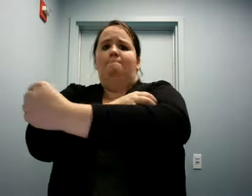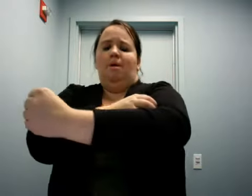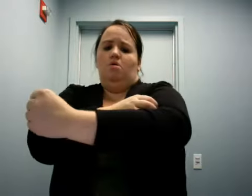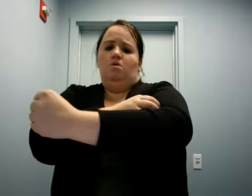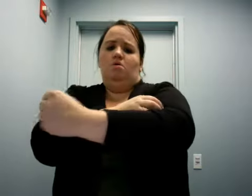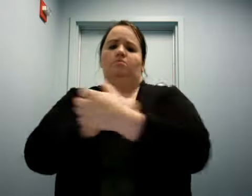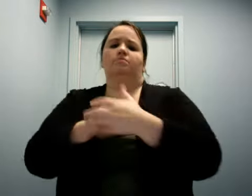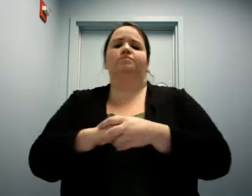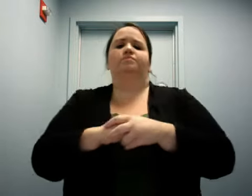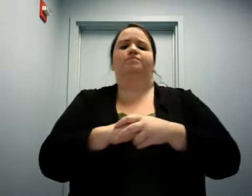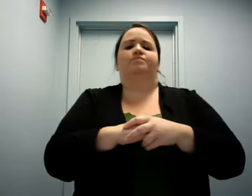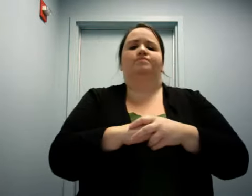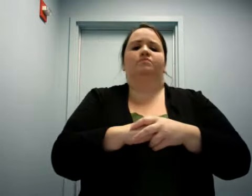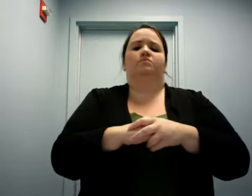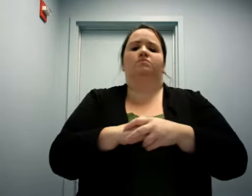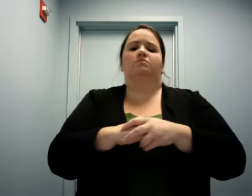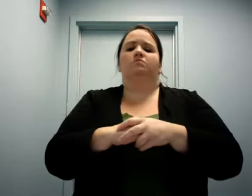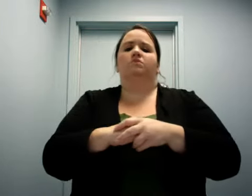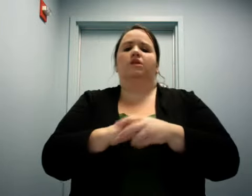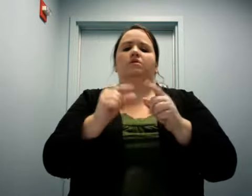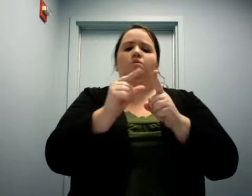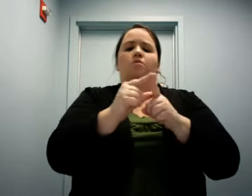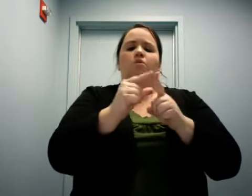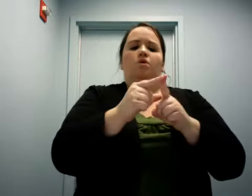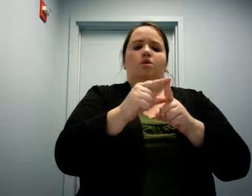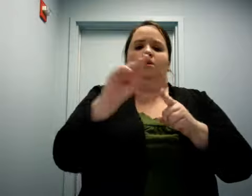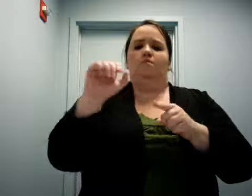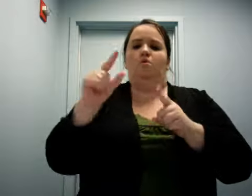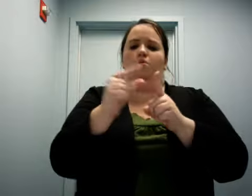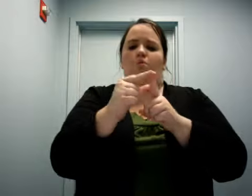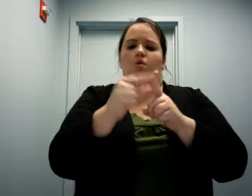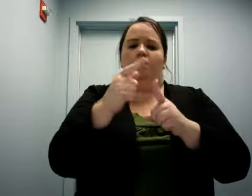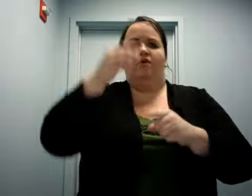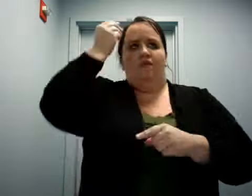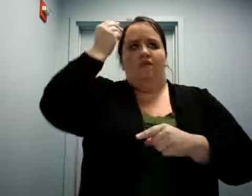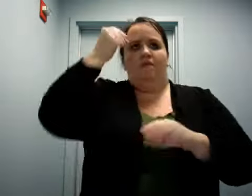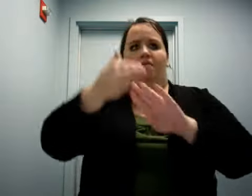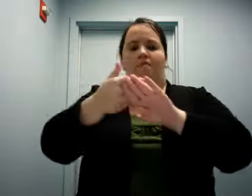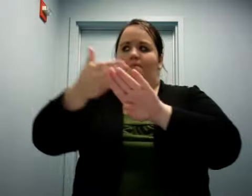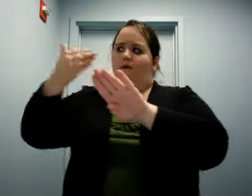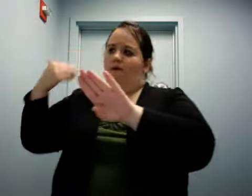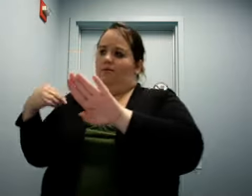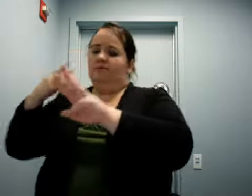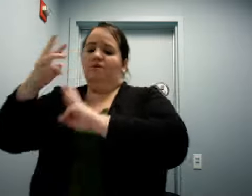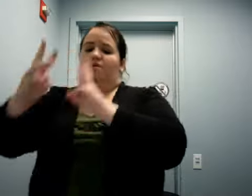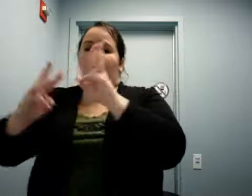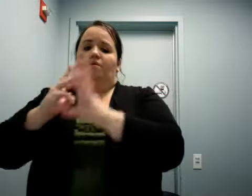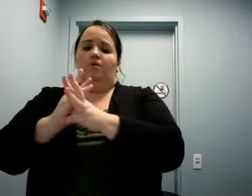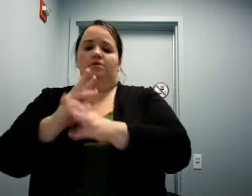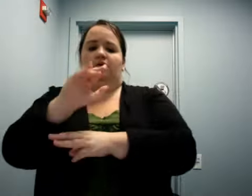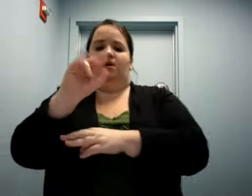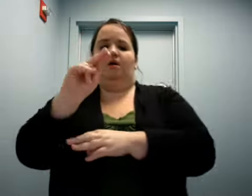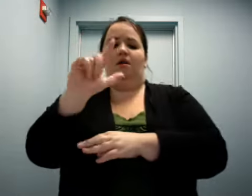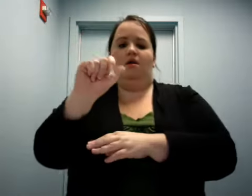There is a word, an equal word, that I think about whenever I think about the power structures of the walls, and it is a noun